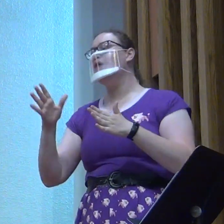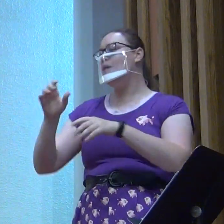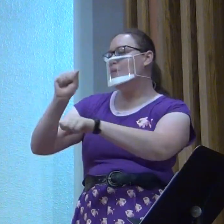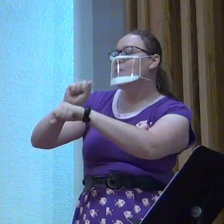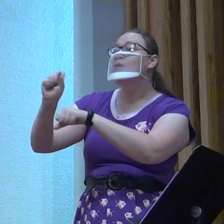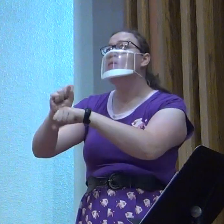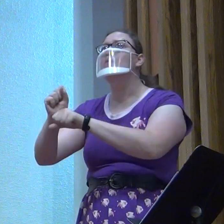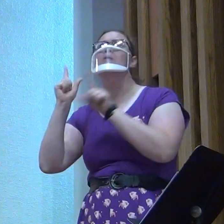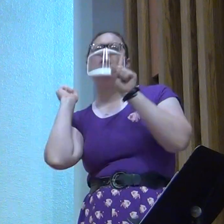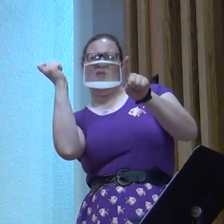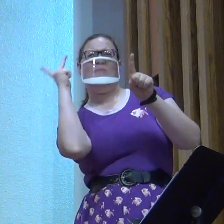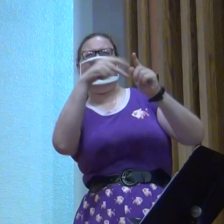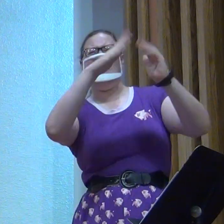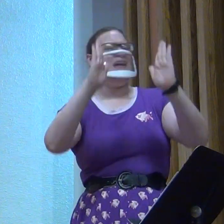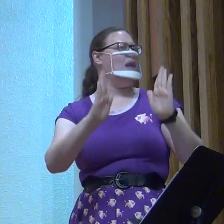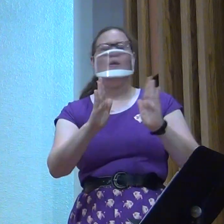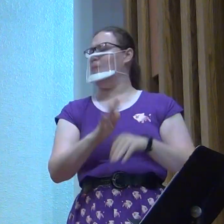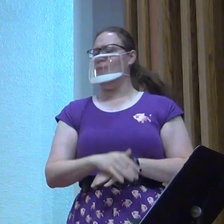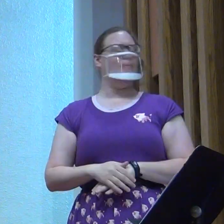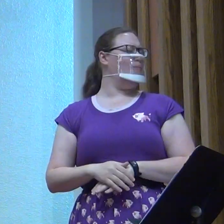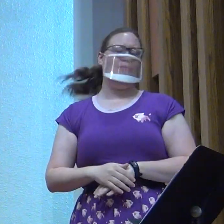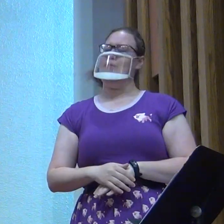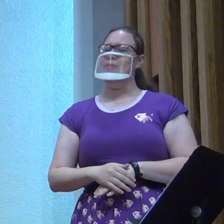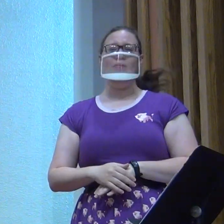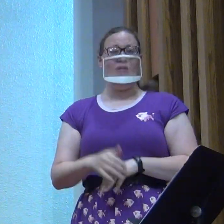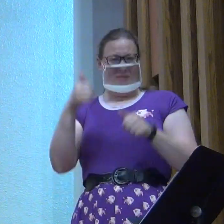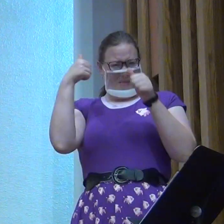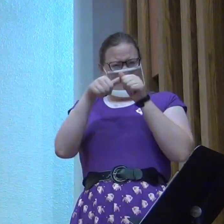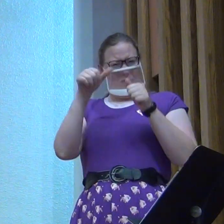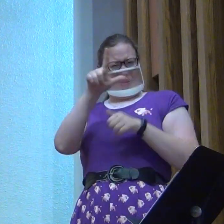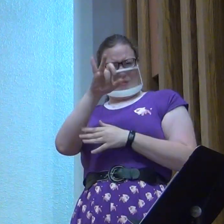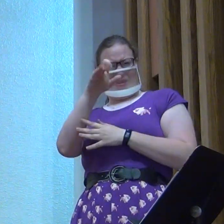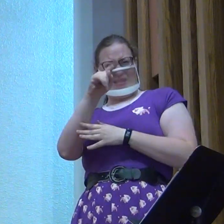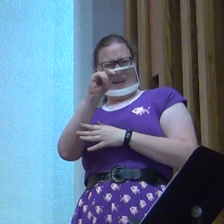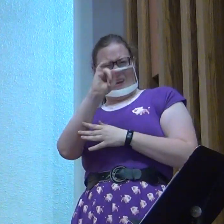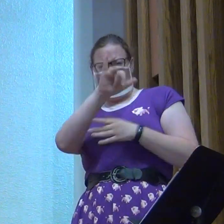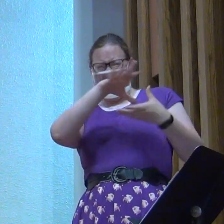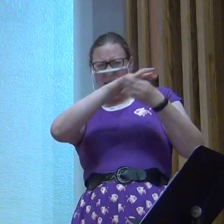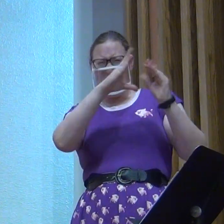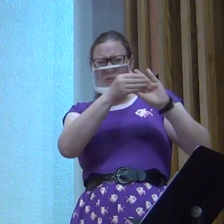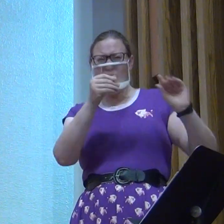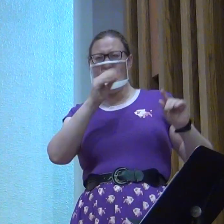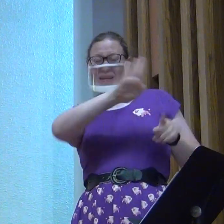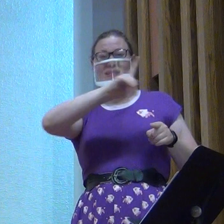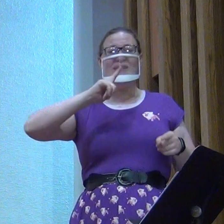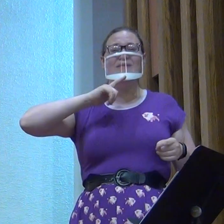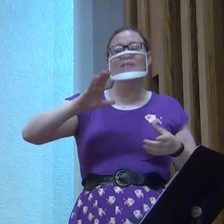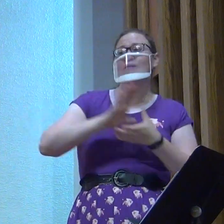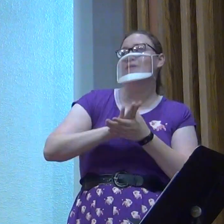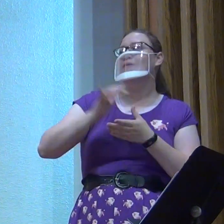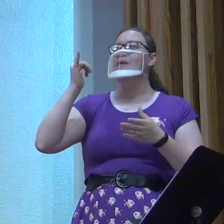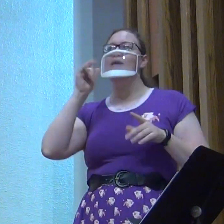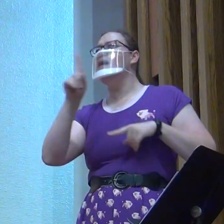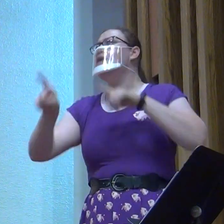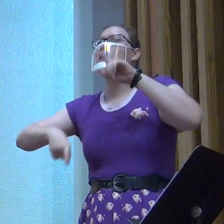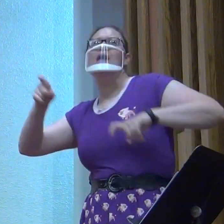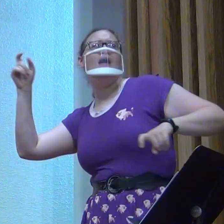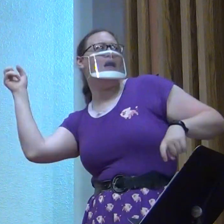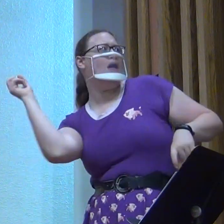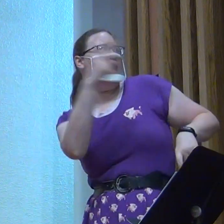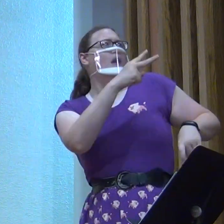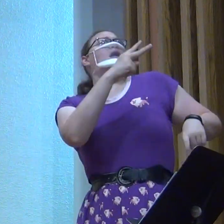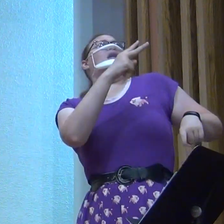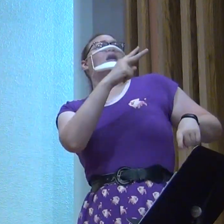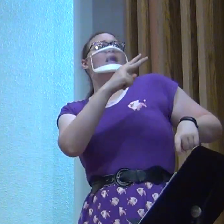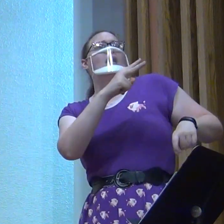for anything. Remember Lot's wife? Whoever tries to keep his life will lose